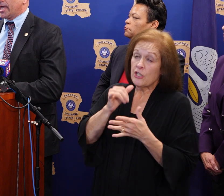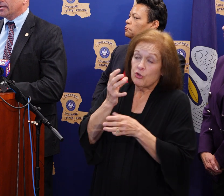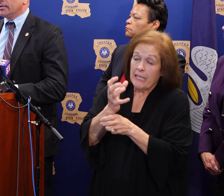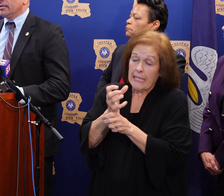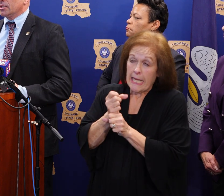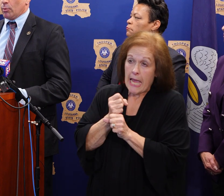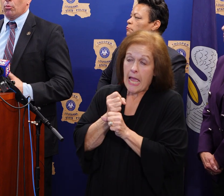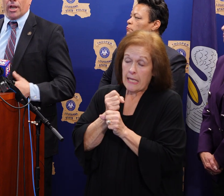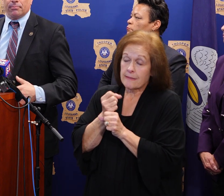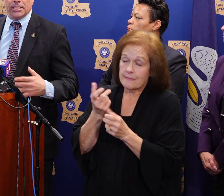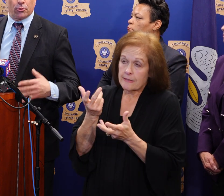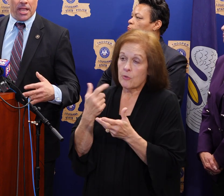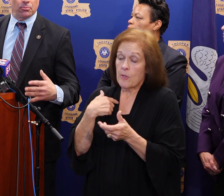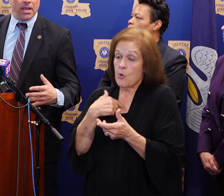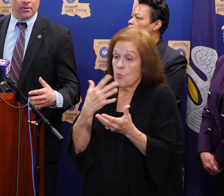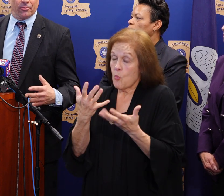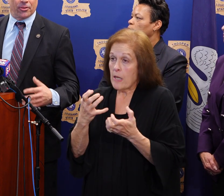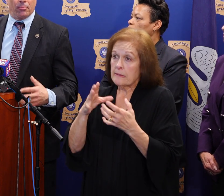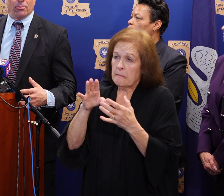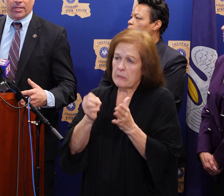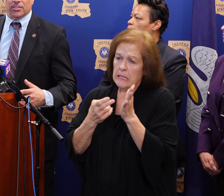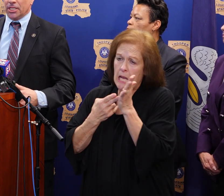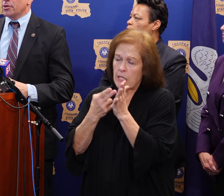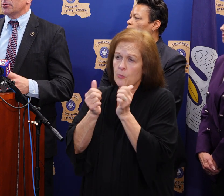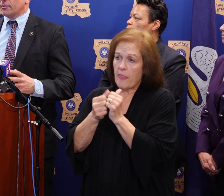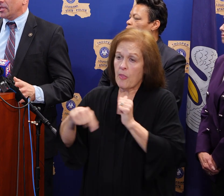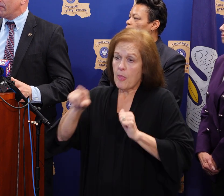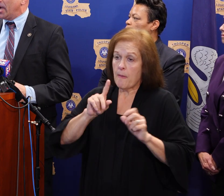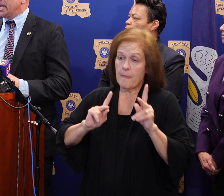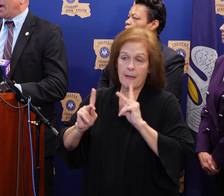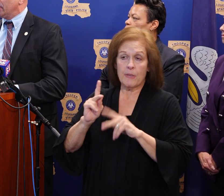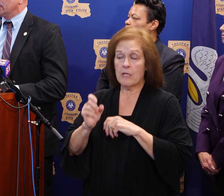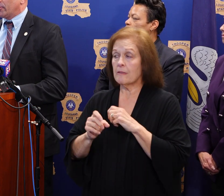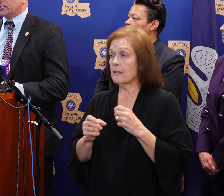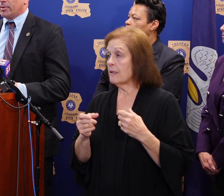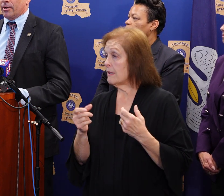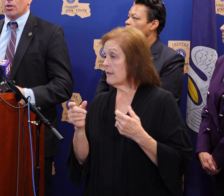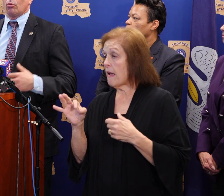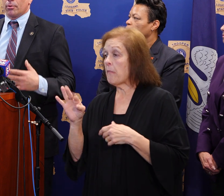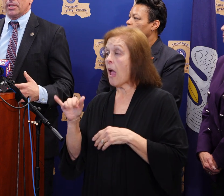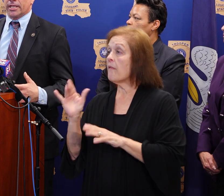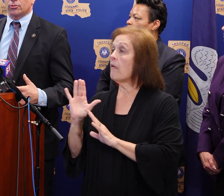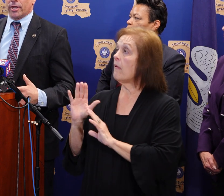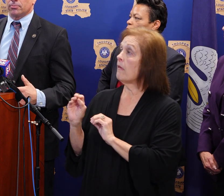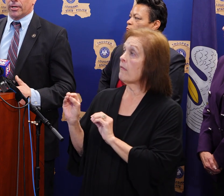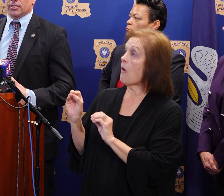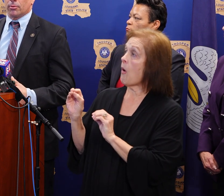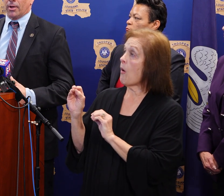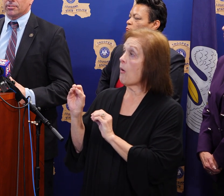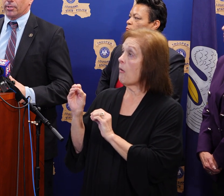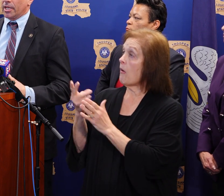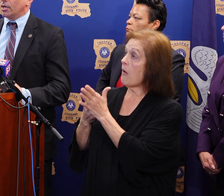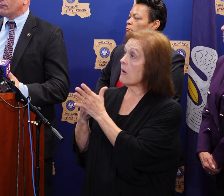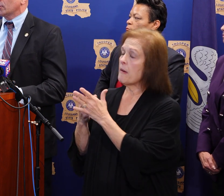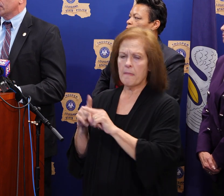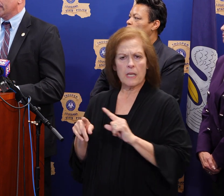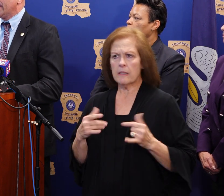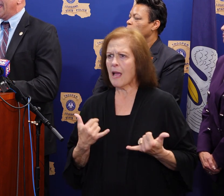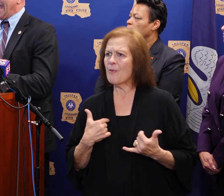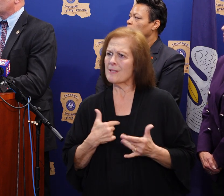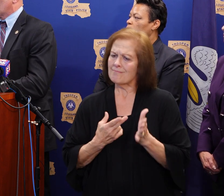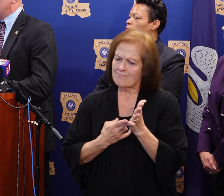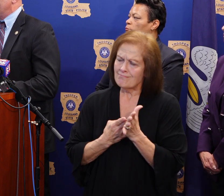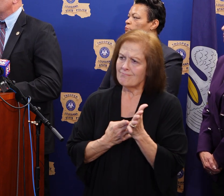governor said is we want to be transparent with the public. Years of the FBI not being transparent, we're being as transparent as we possibly can.